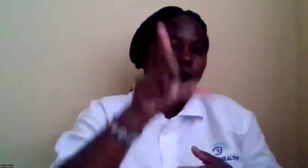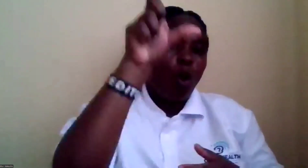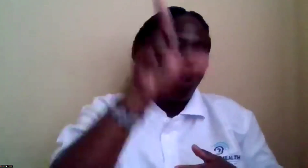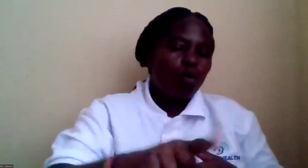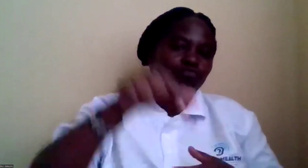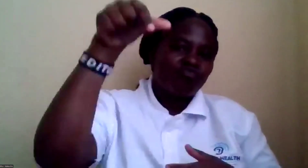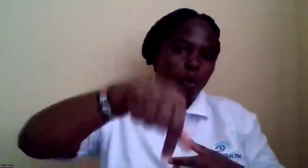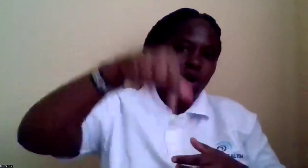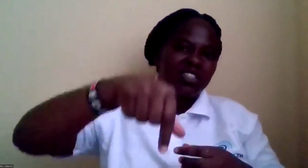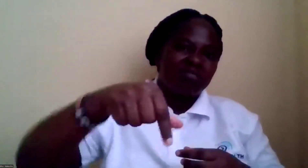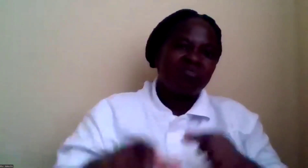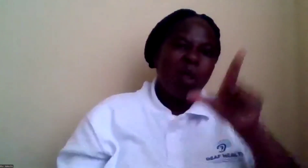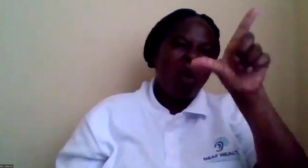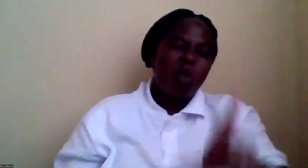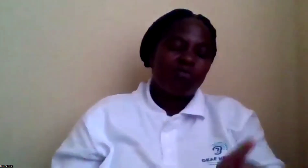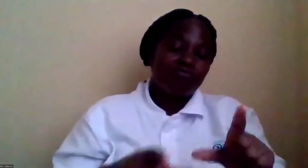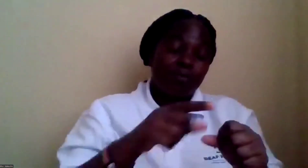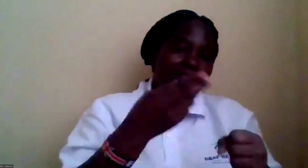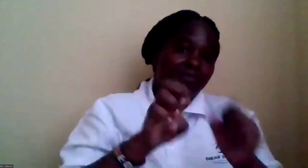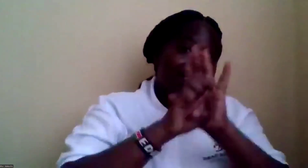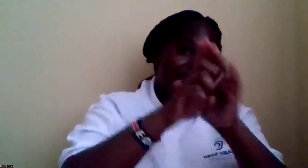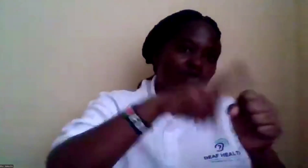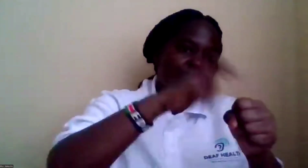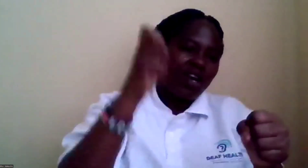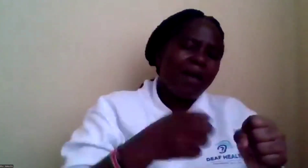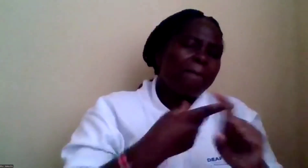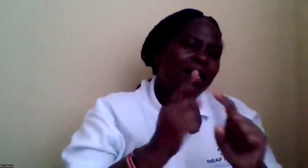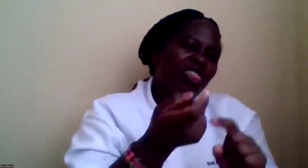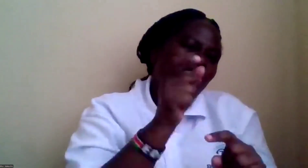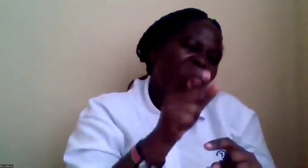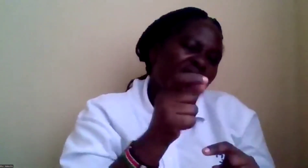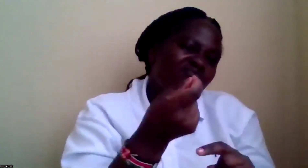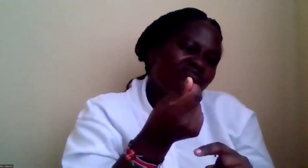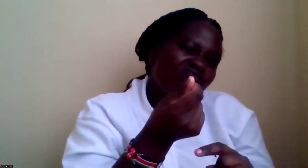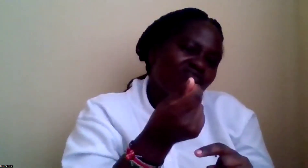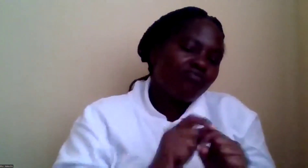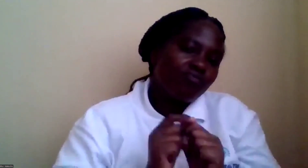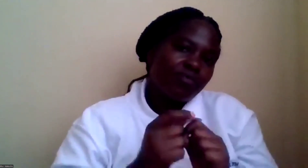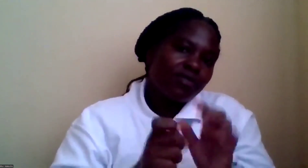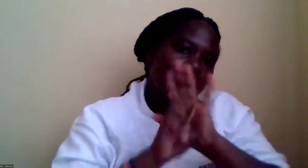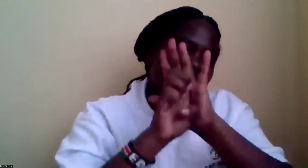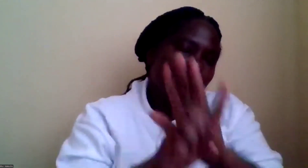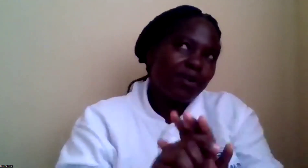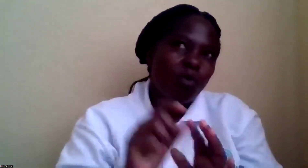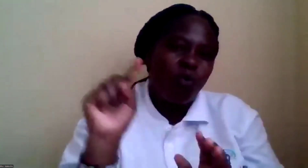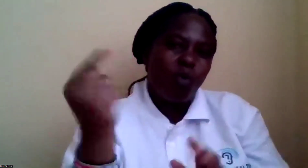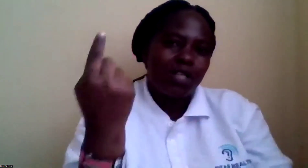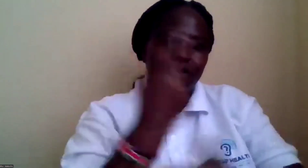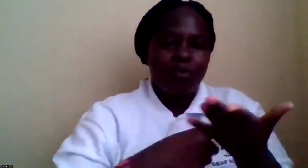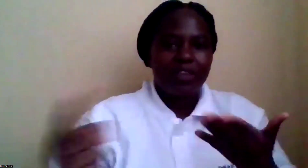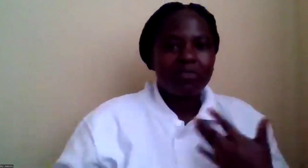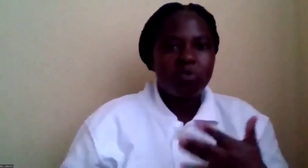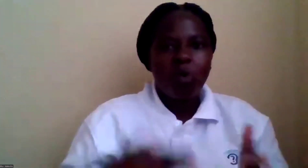sugar, maybe like soda, but I'm taking very little of it. Maybe like what? once in a week or less,